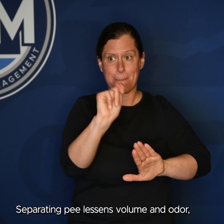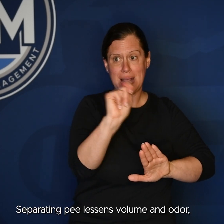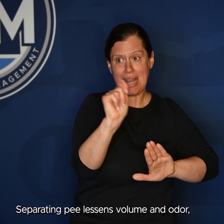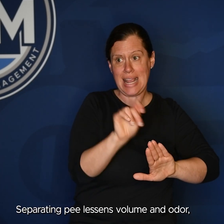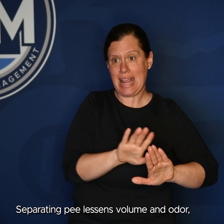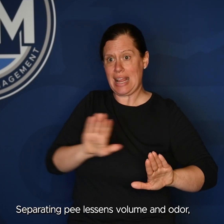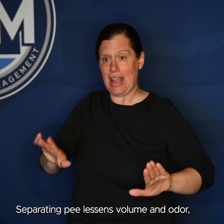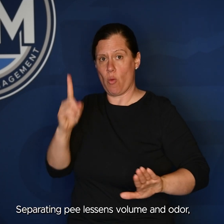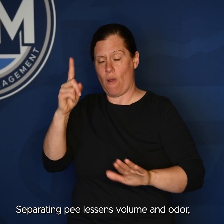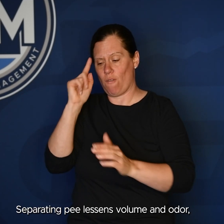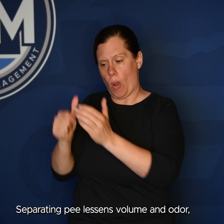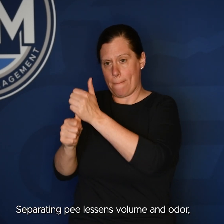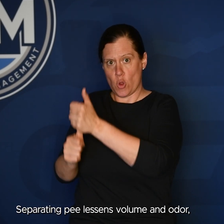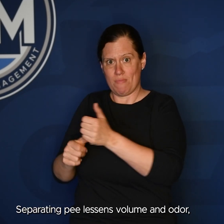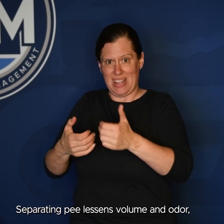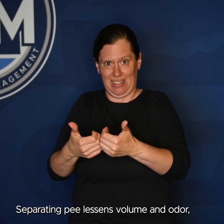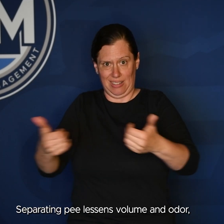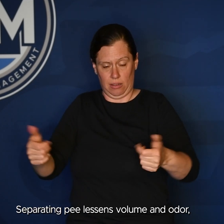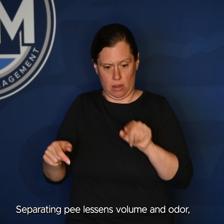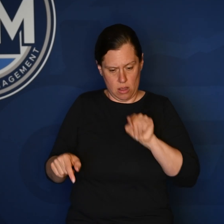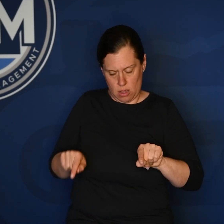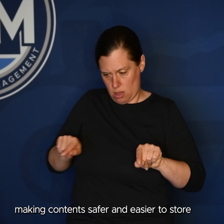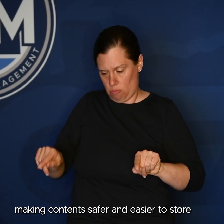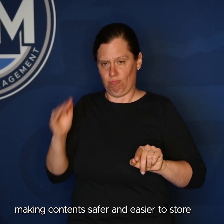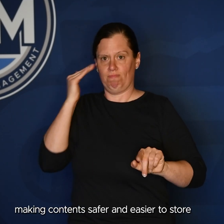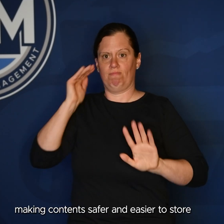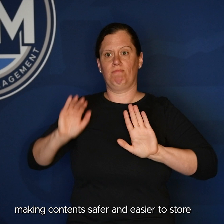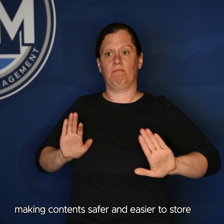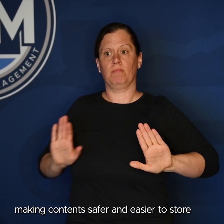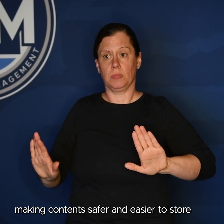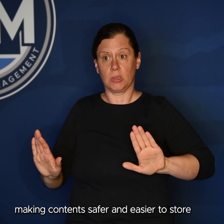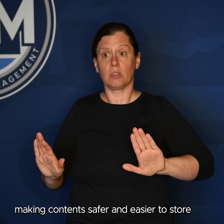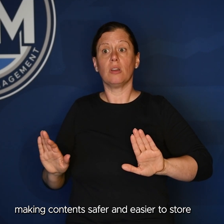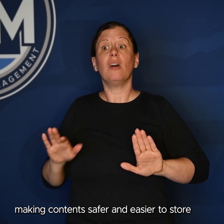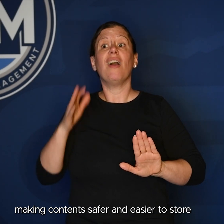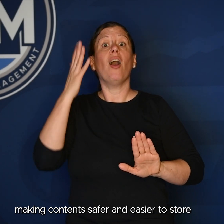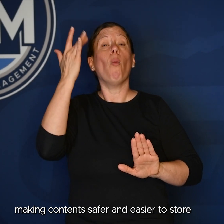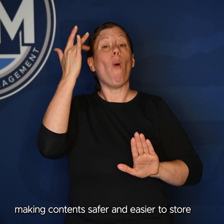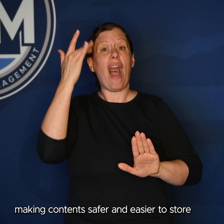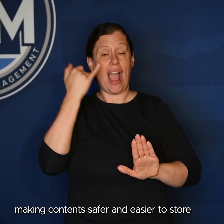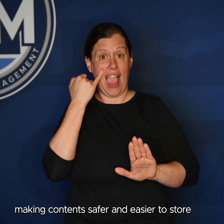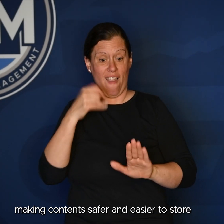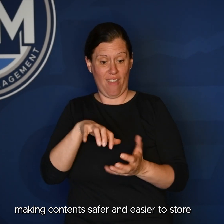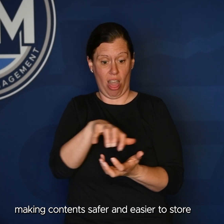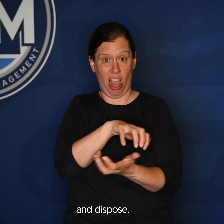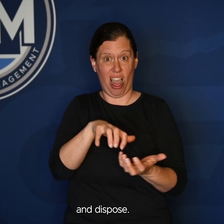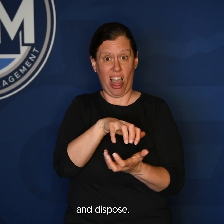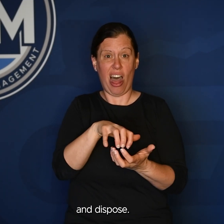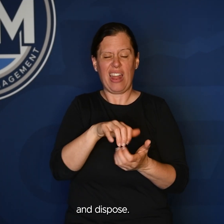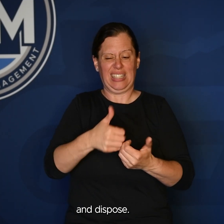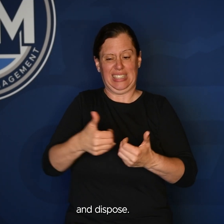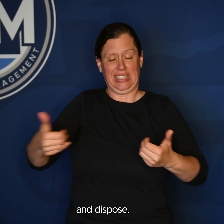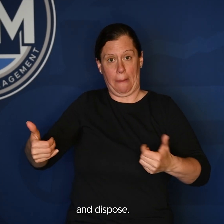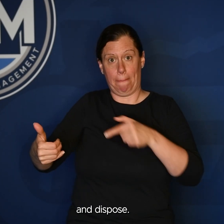Separating pee lessens volume and odor, making contents safer and easier to store and dispose.